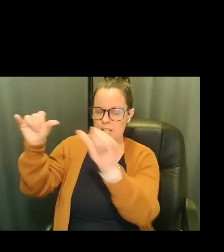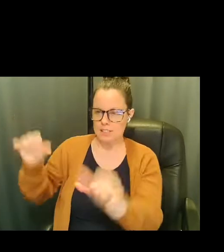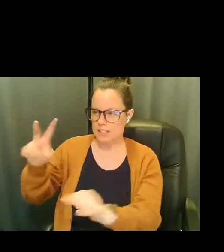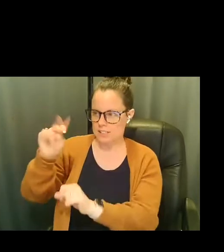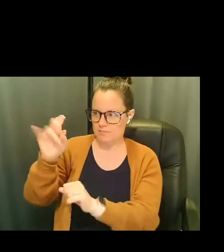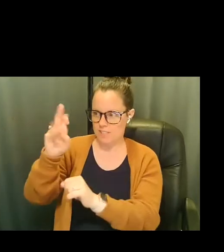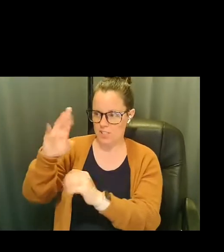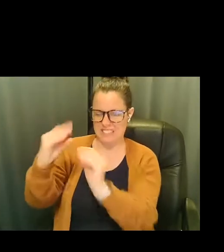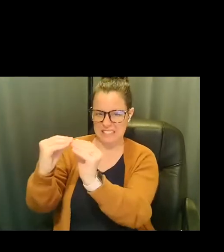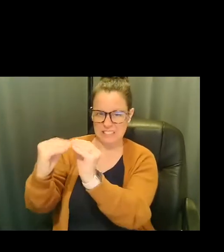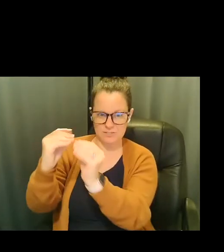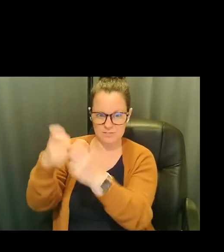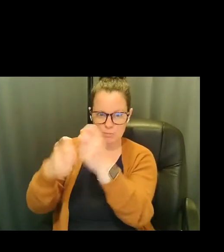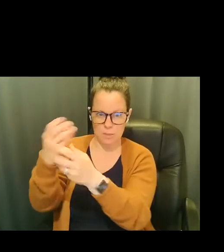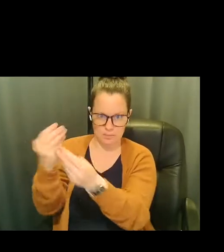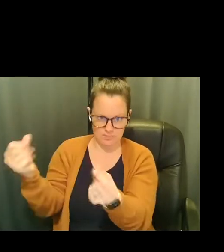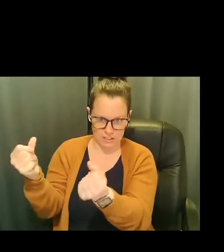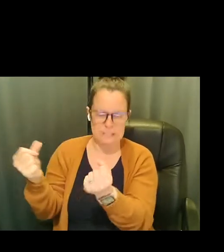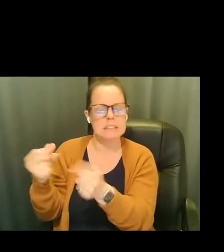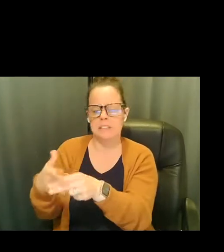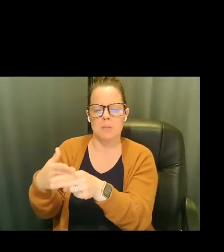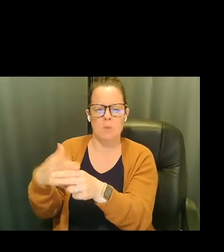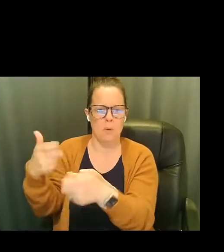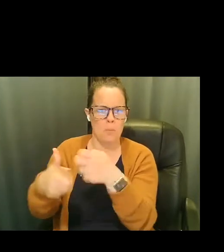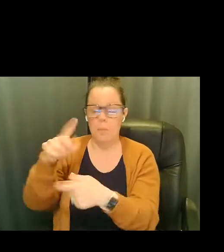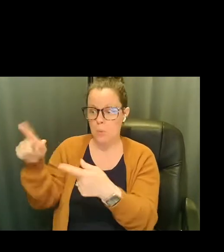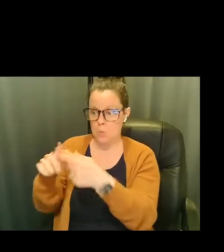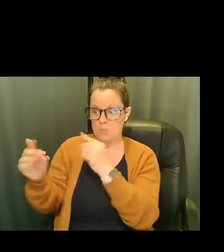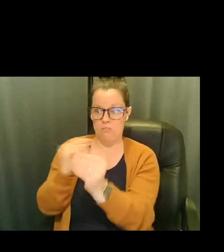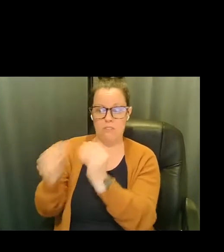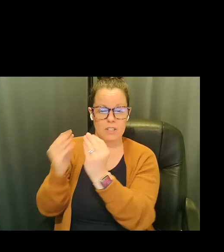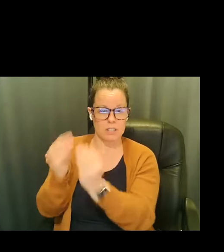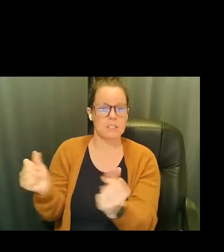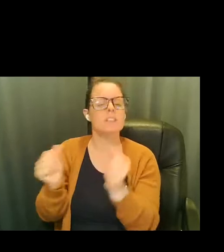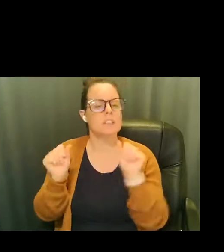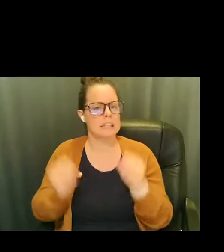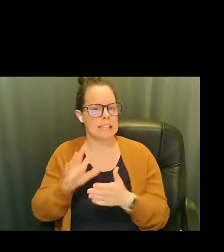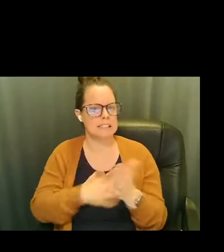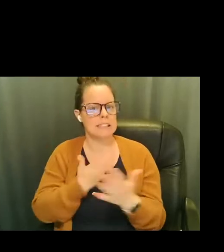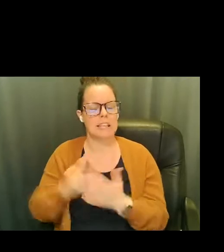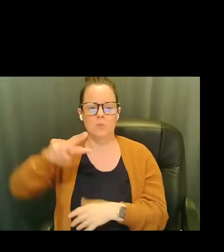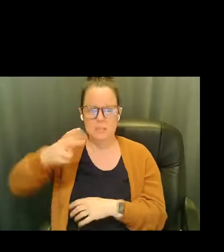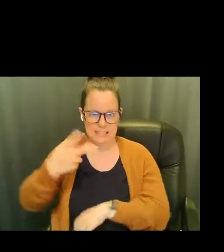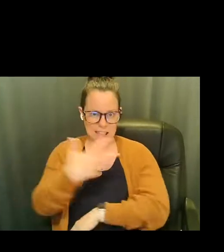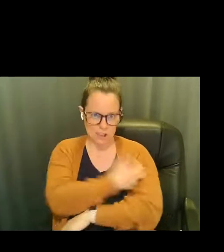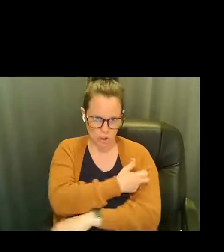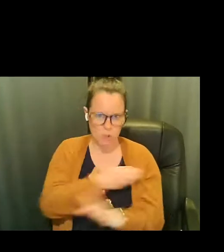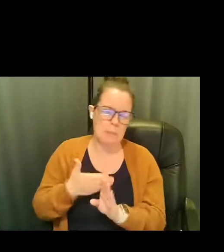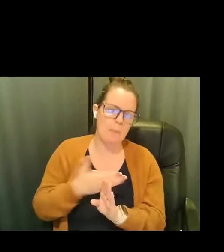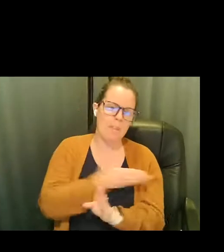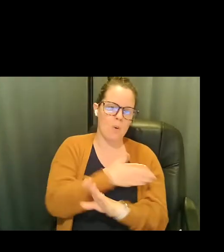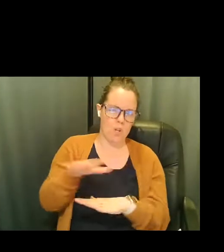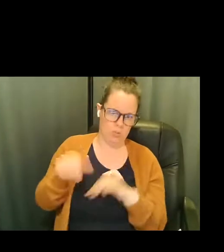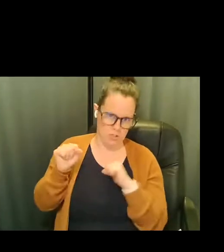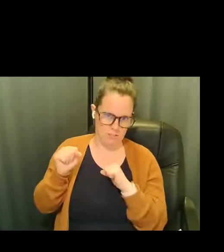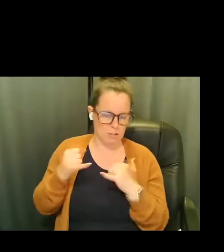This is a temporary problem. When it is fixed, you will be able to schedule that second dose appointment before you leave. We